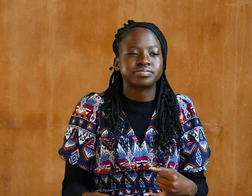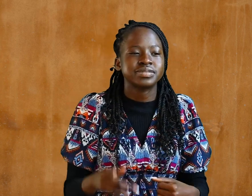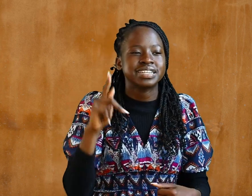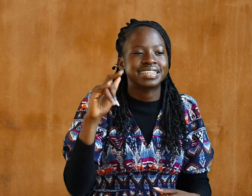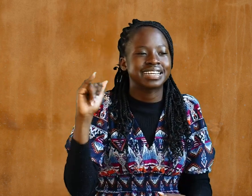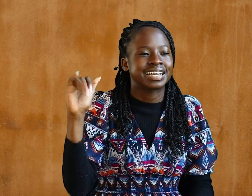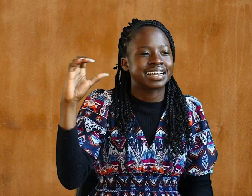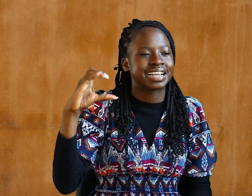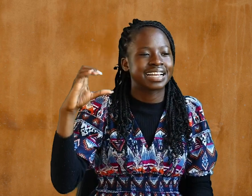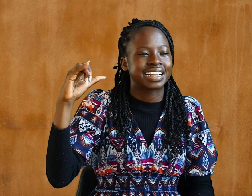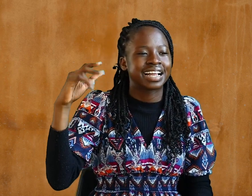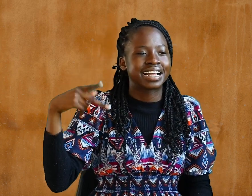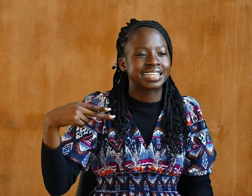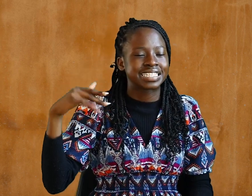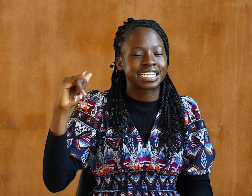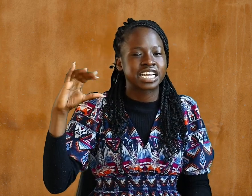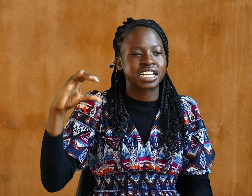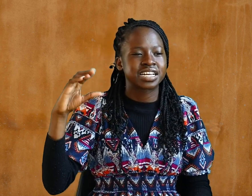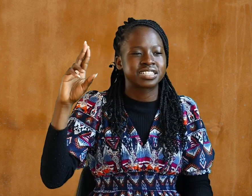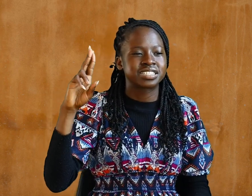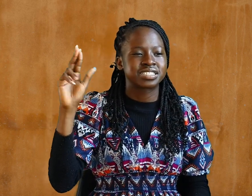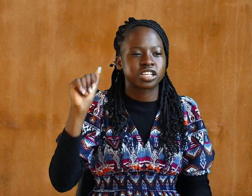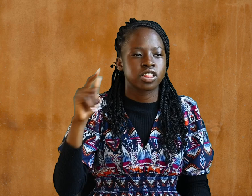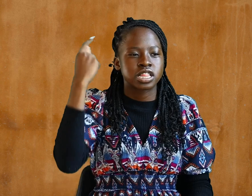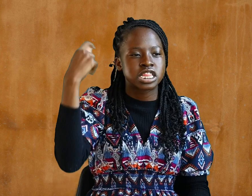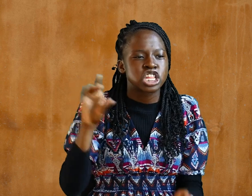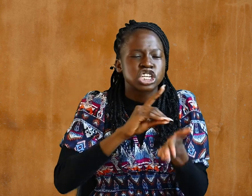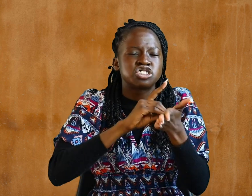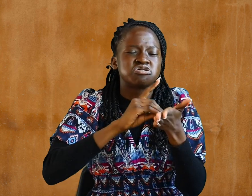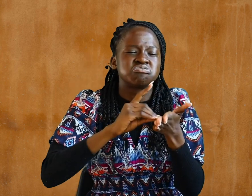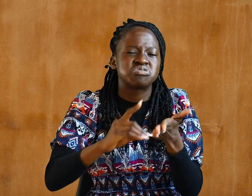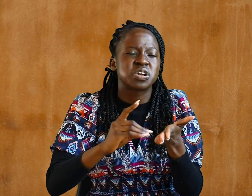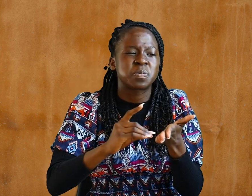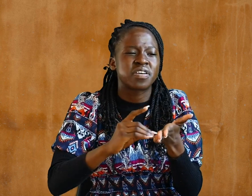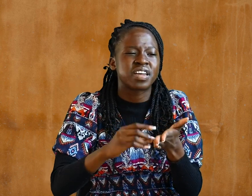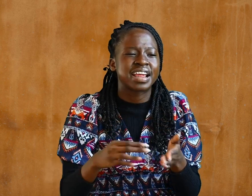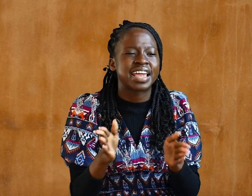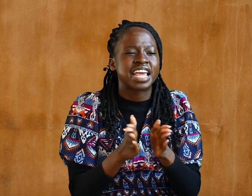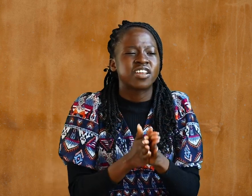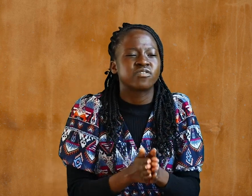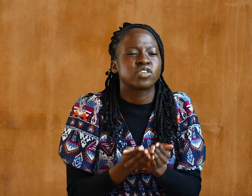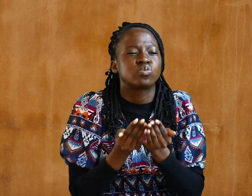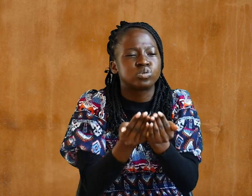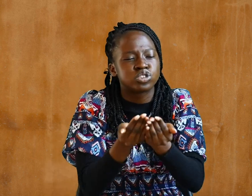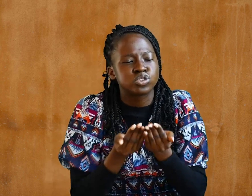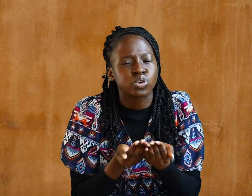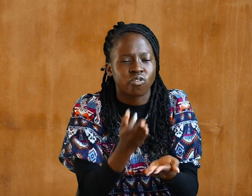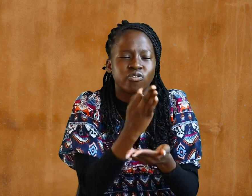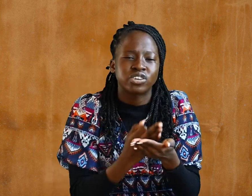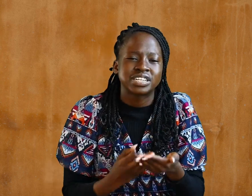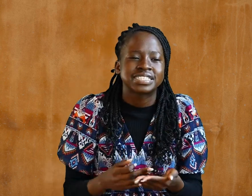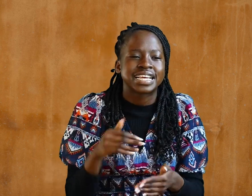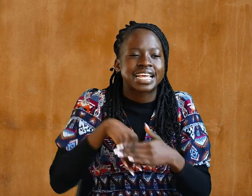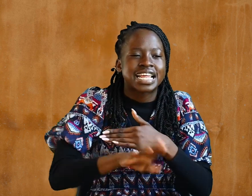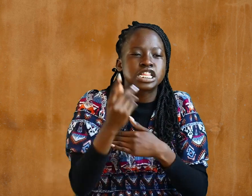Tychicus, the dear brother and faithful servant in the Lord, will tell